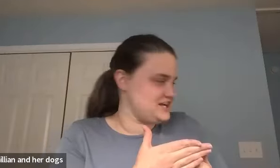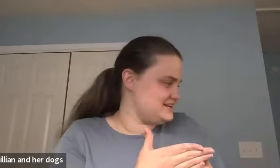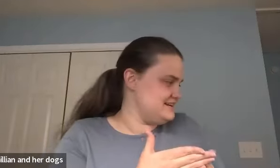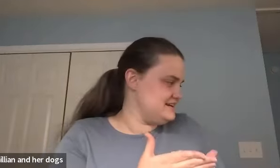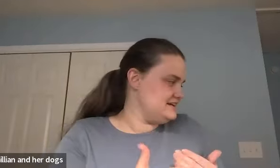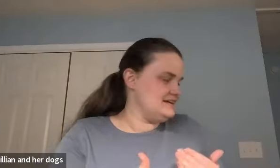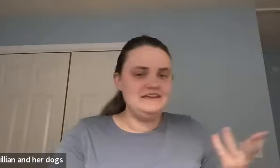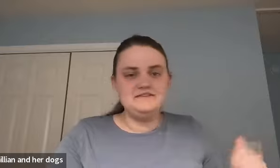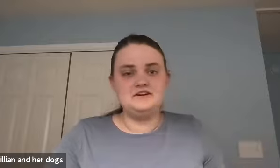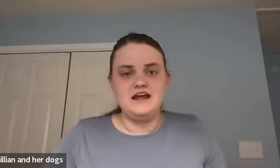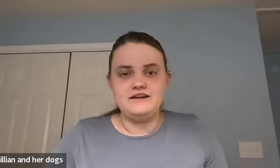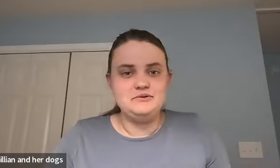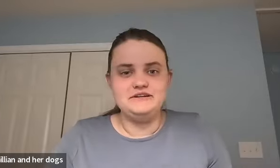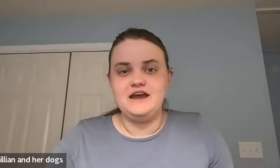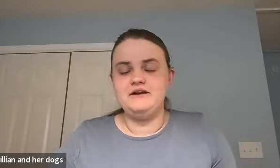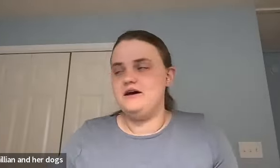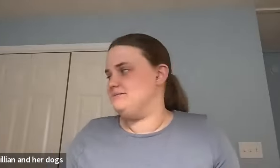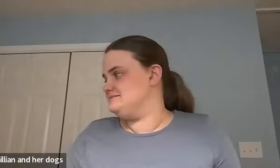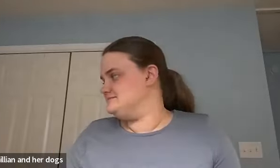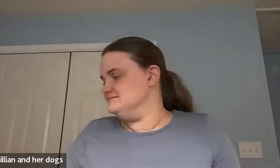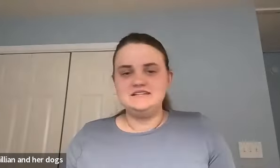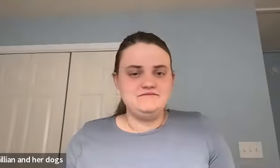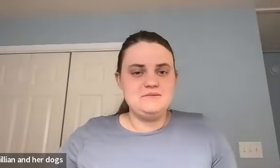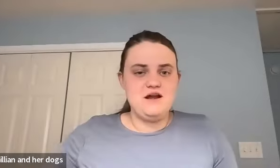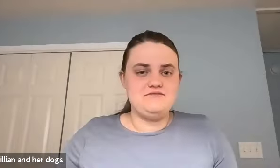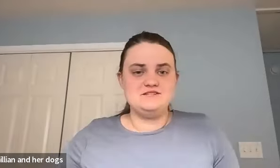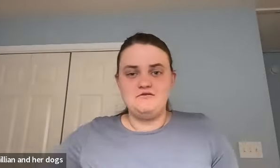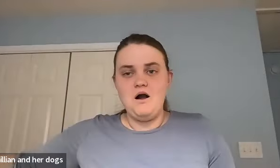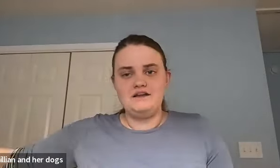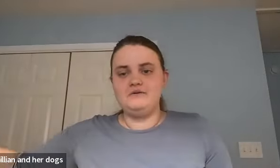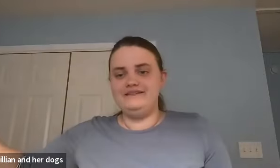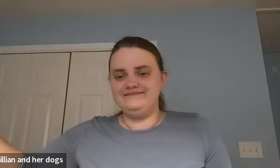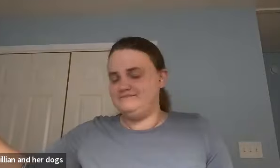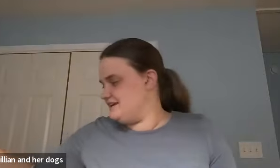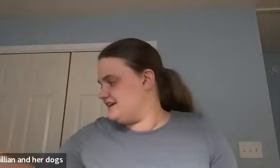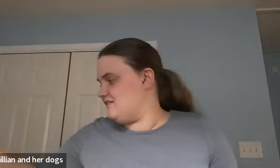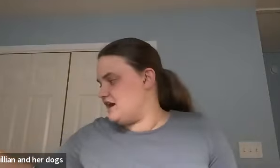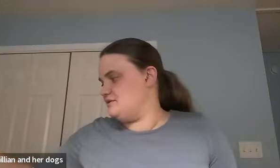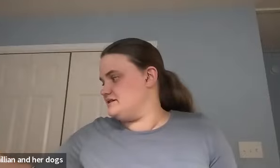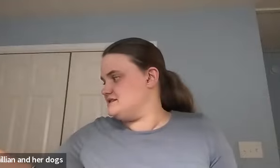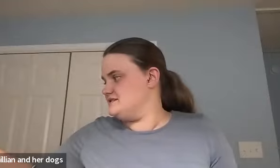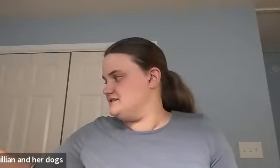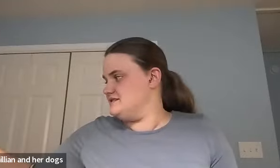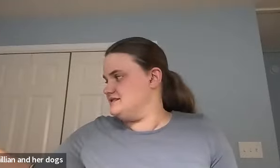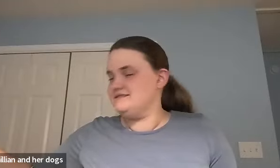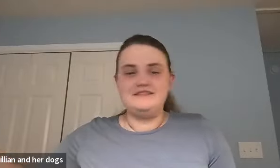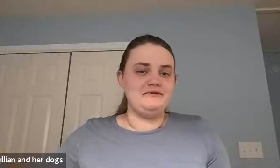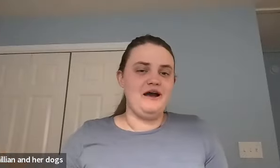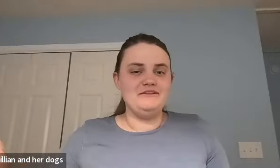can. He figured it out. He pulled it out. Very proud of himself, walking away. making a lot of noise. There we go. I'm gonna let